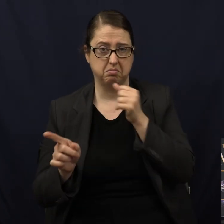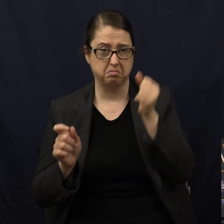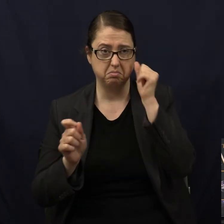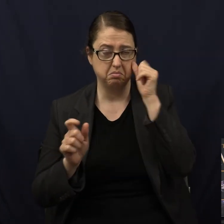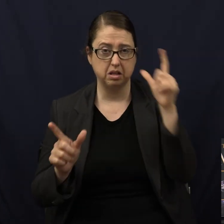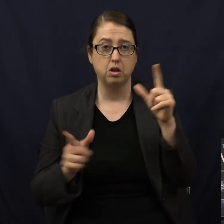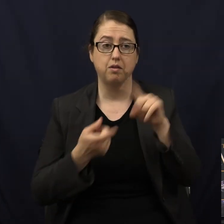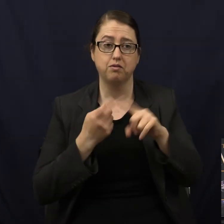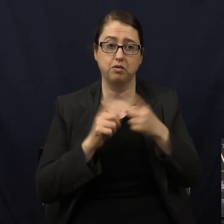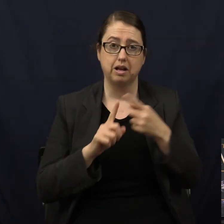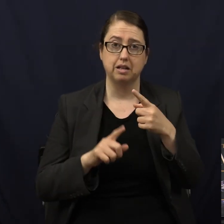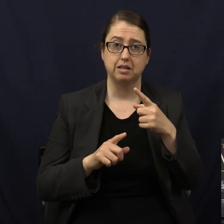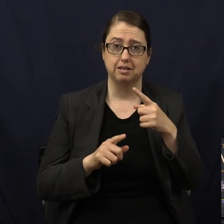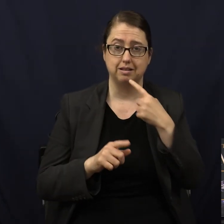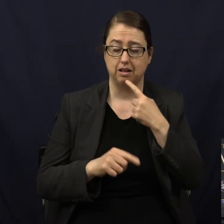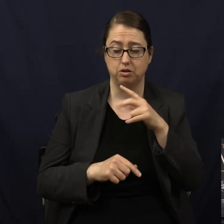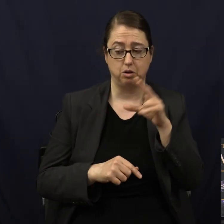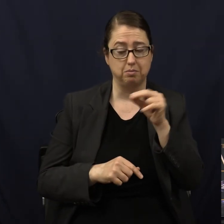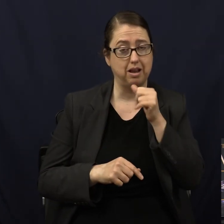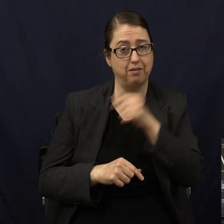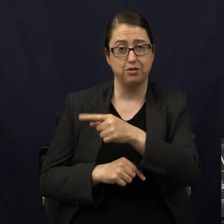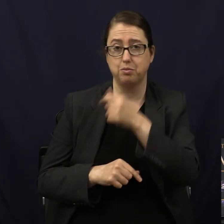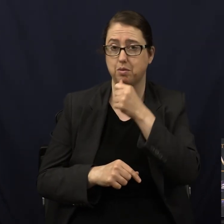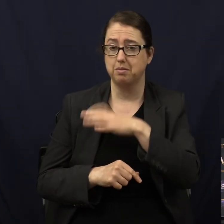But then a friend of mine corrected me. He's like, no, that was for you.